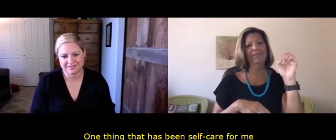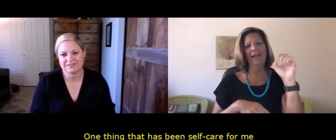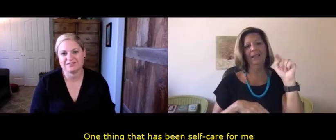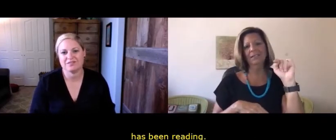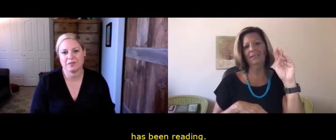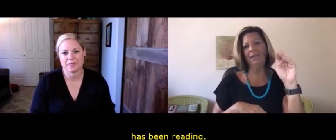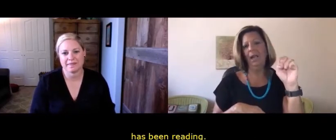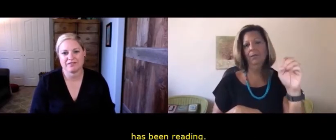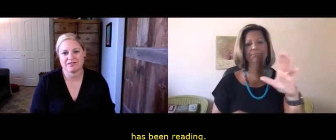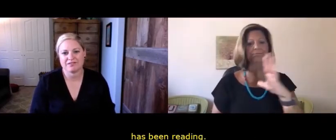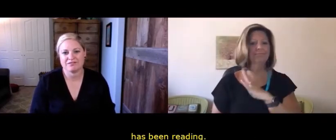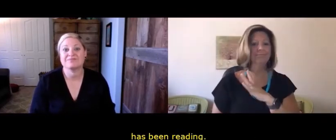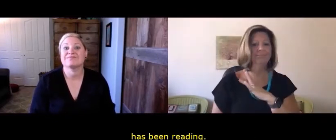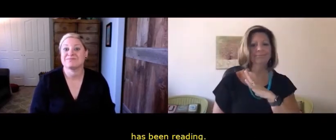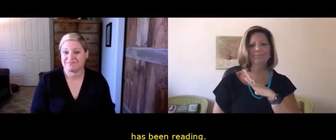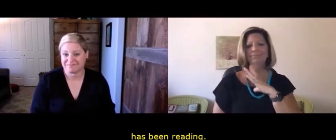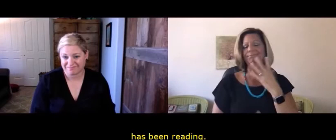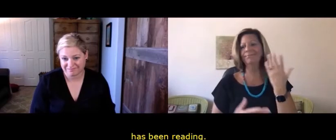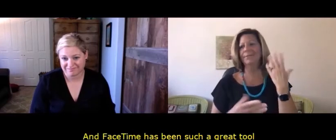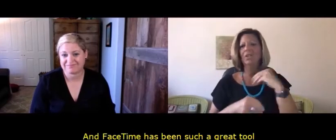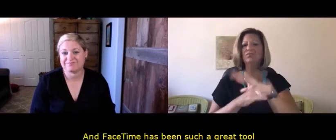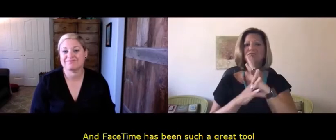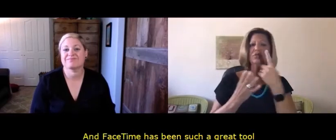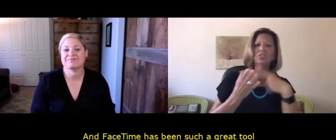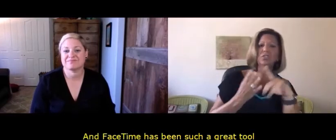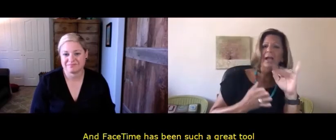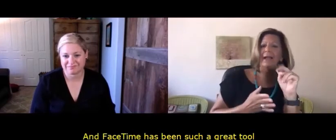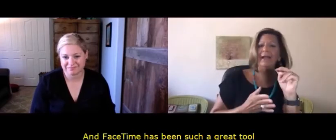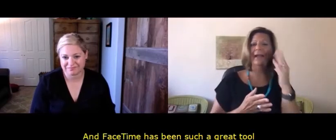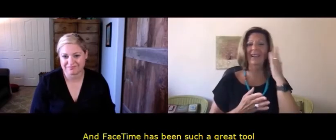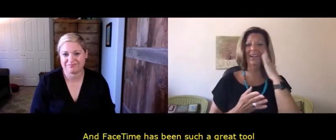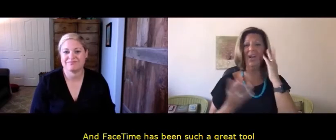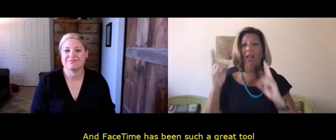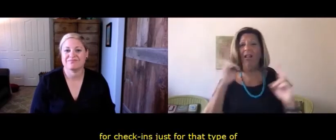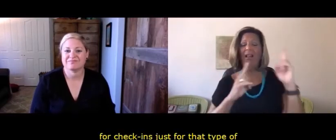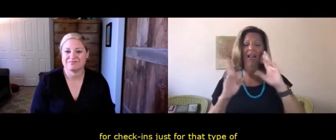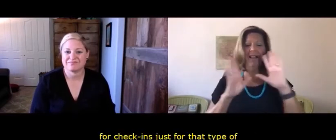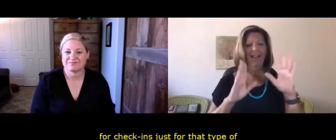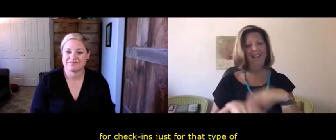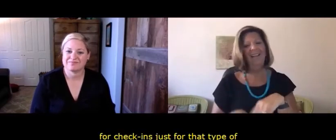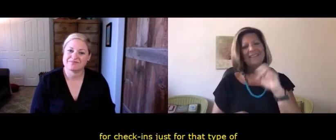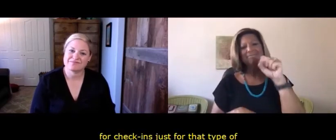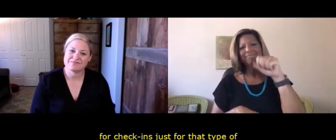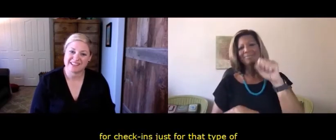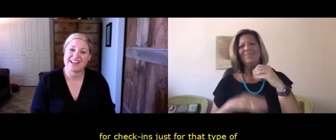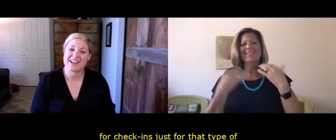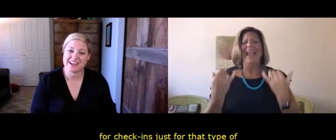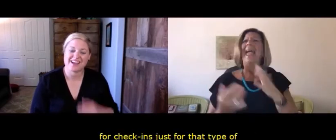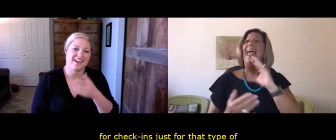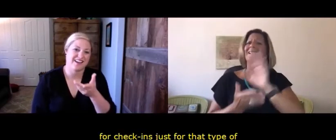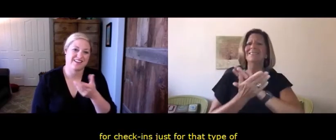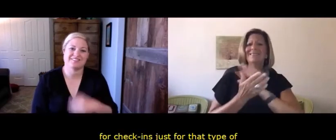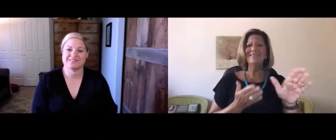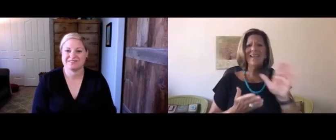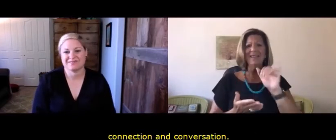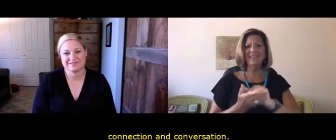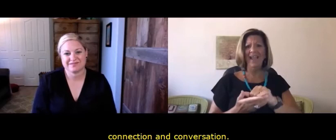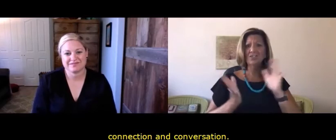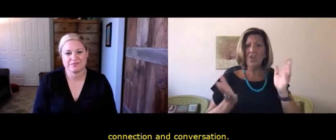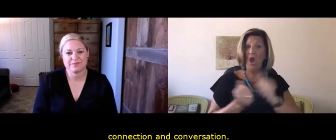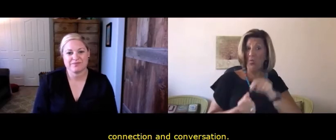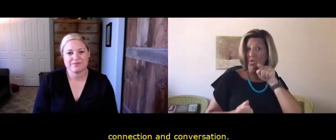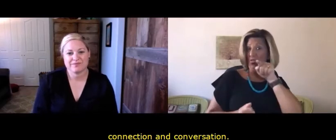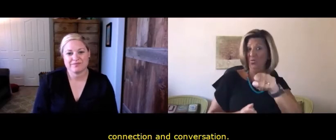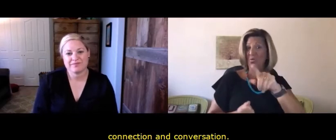for me has been reading. And FaceTime has been such a great tool for check-ins, just for that type